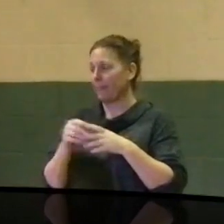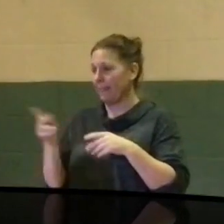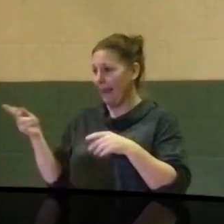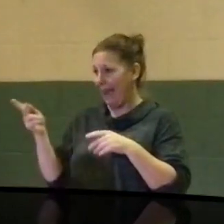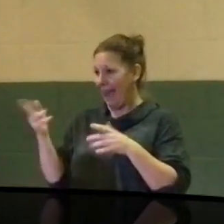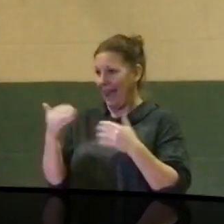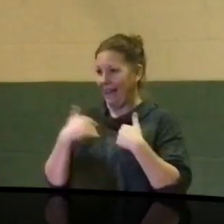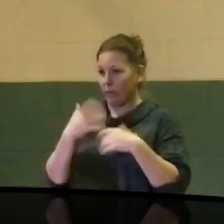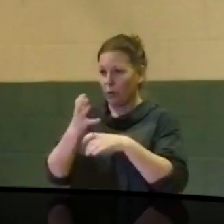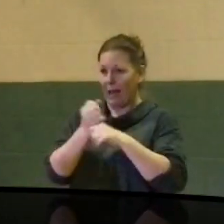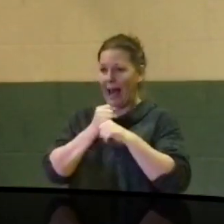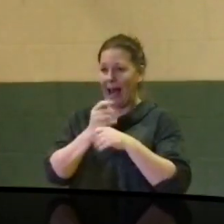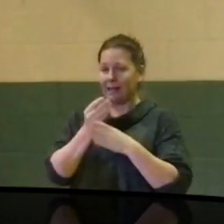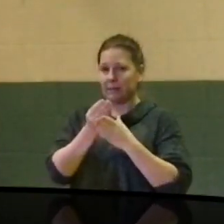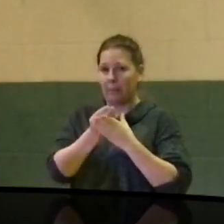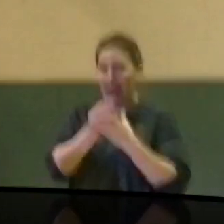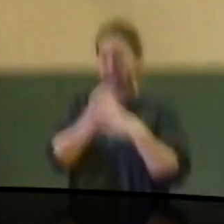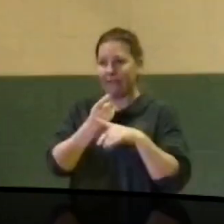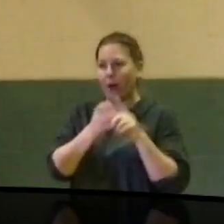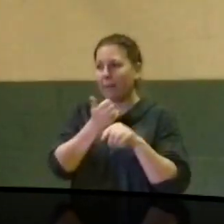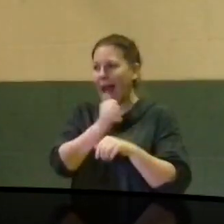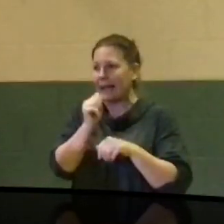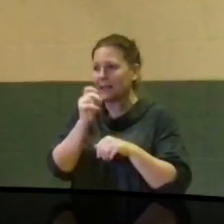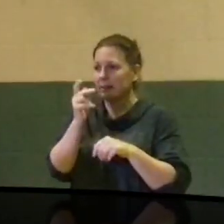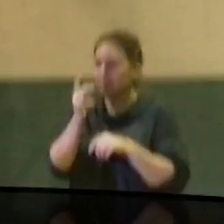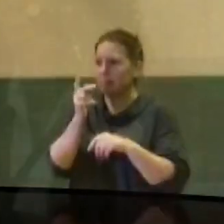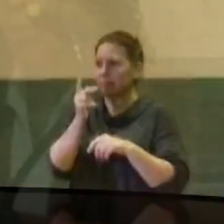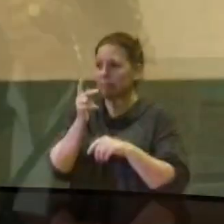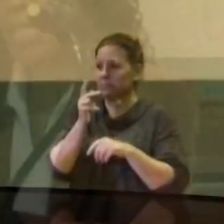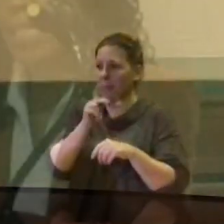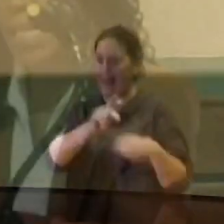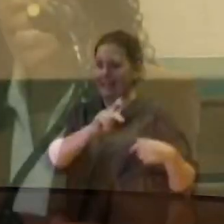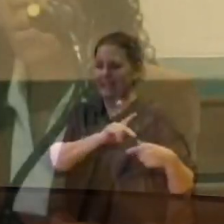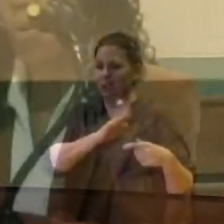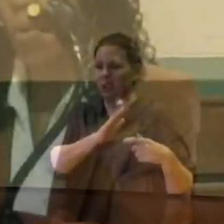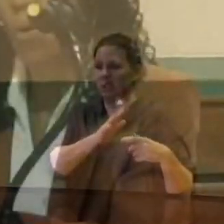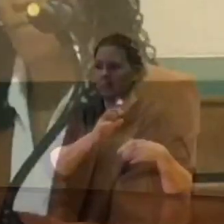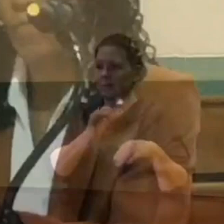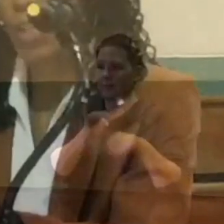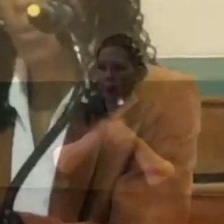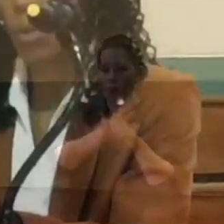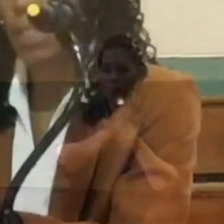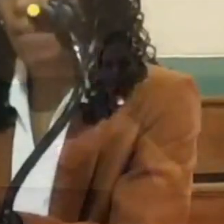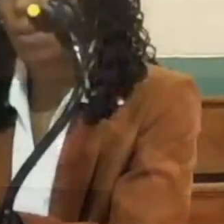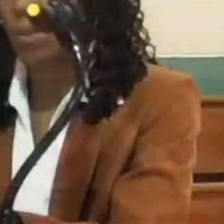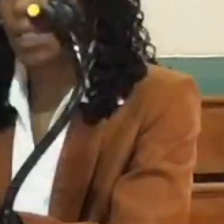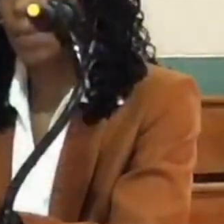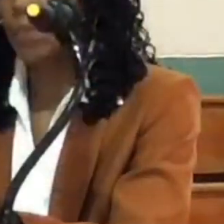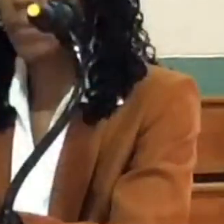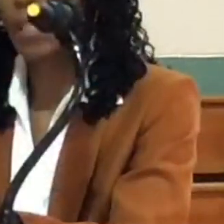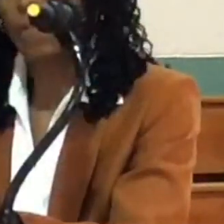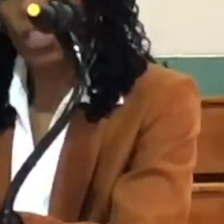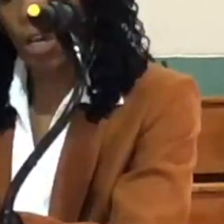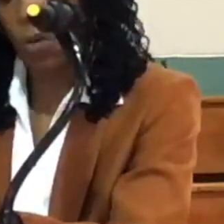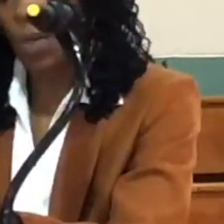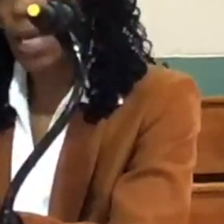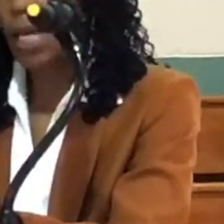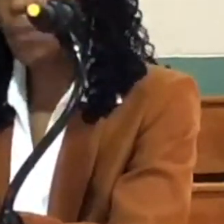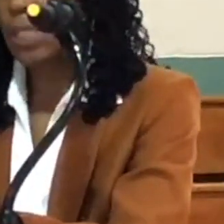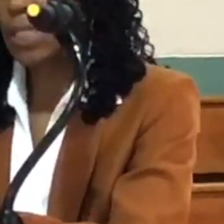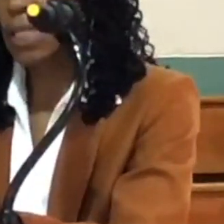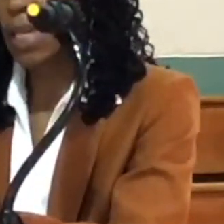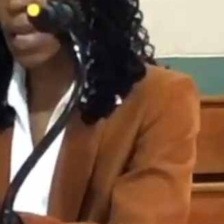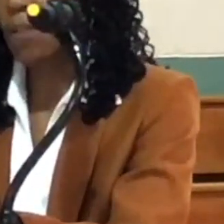campaign contributions from any politicians at the local, state, or federal levels? If so,